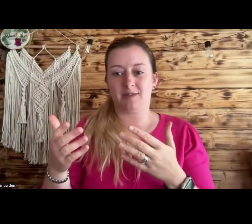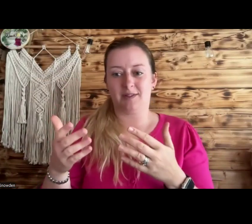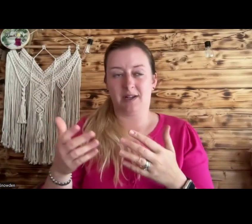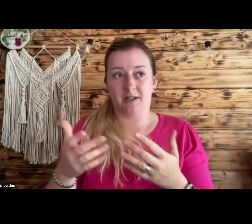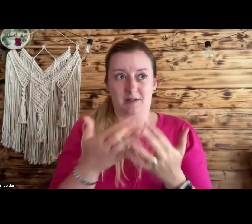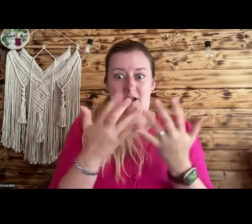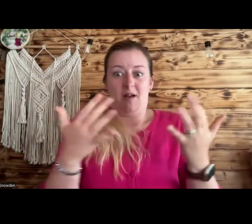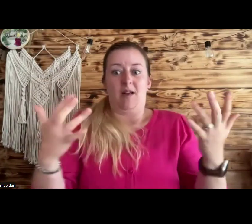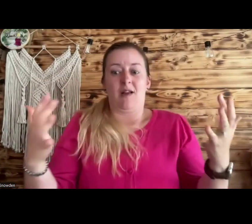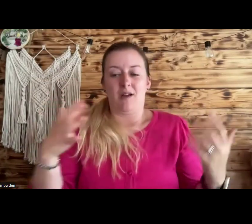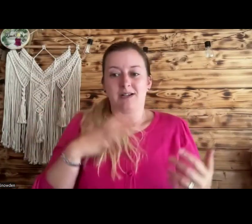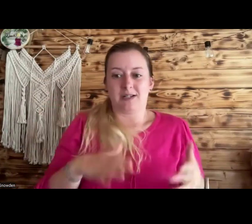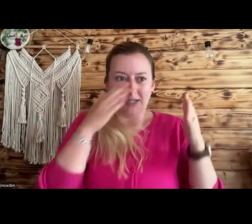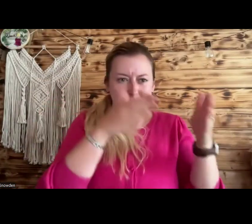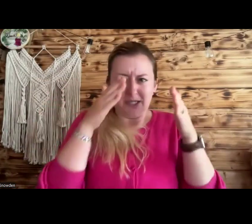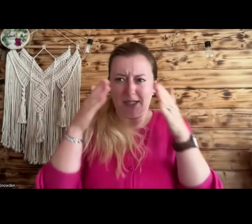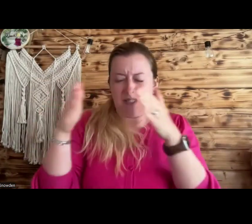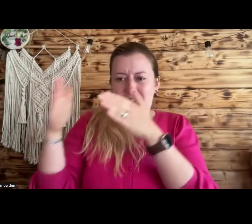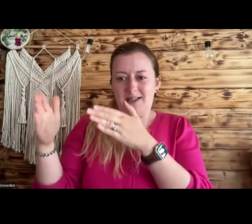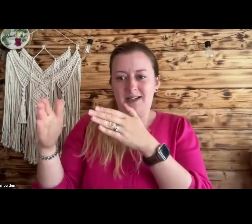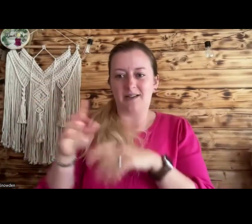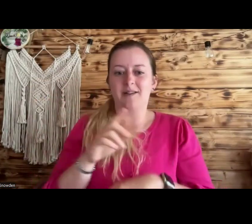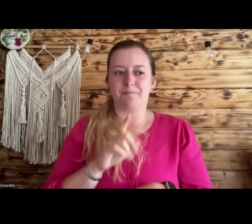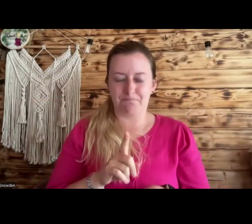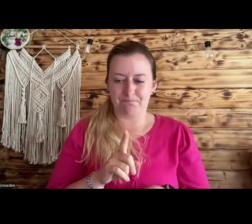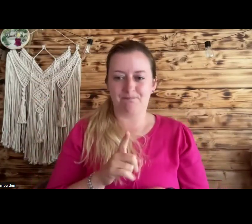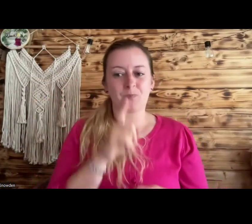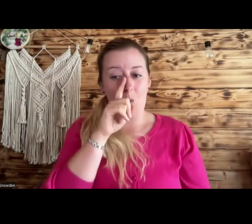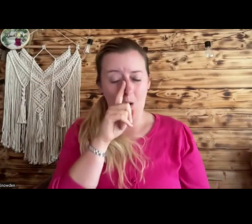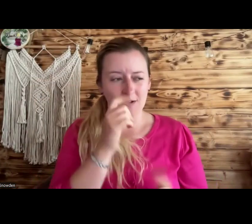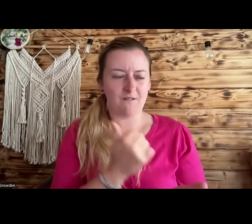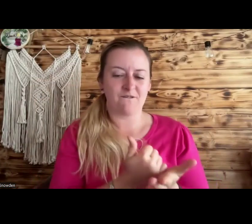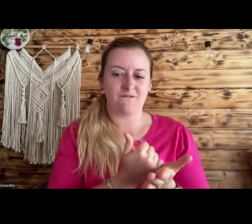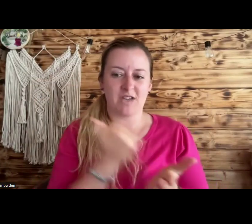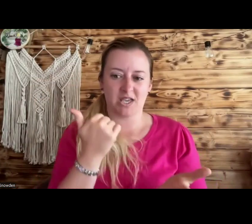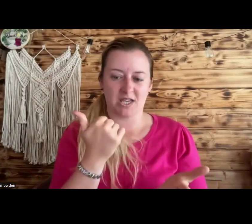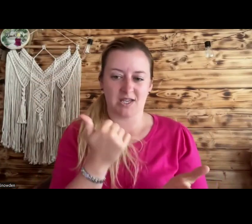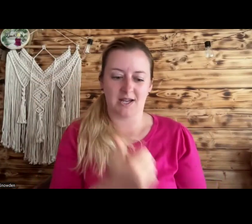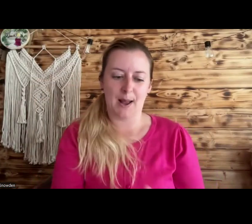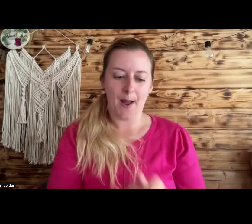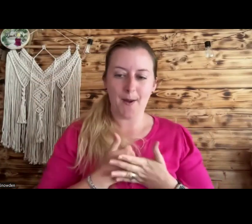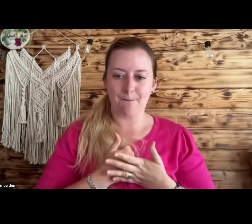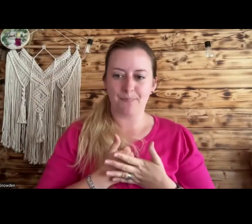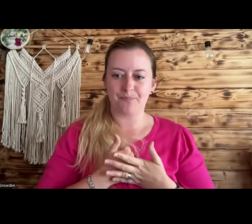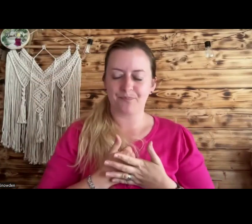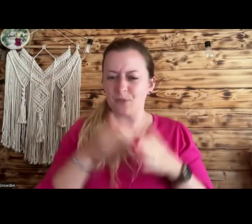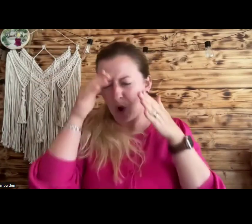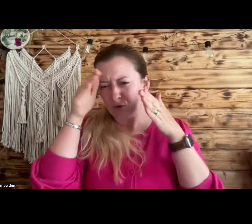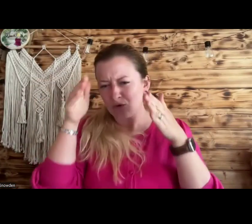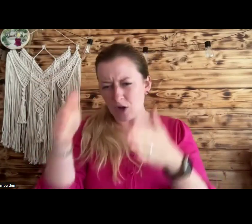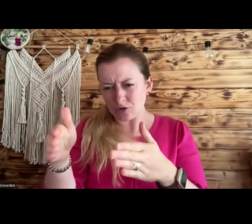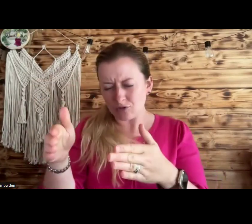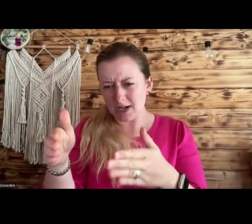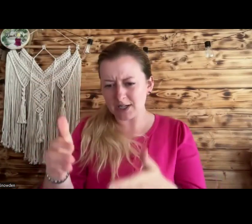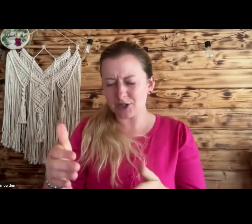like the oils are a great way to support us, because concentration is linked to our decision making,